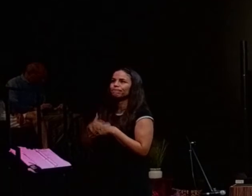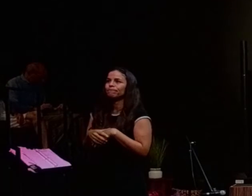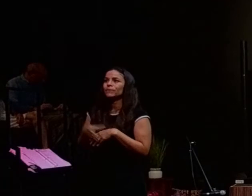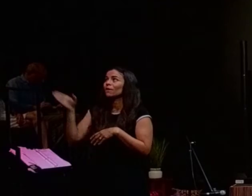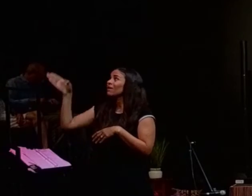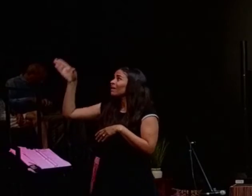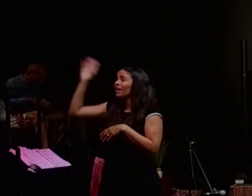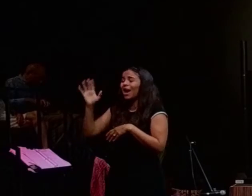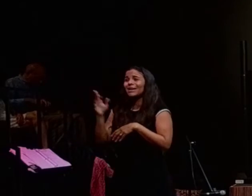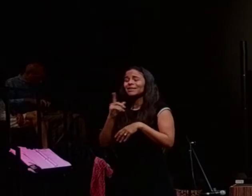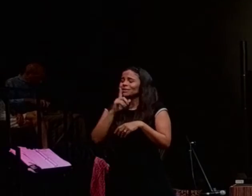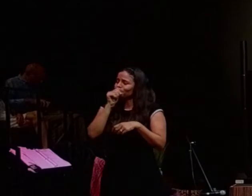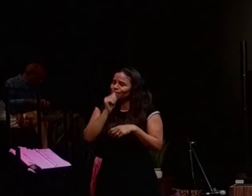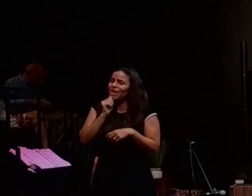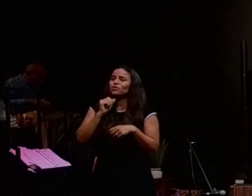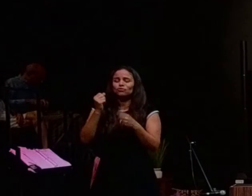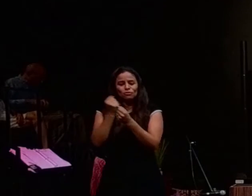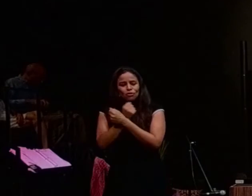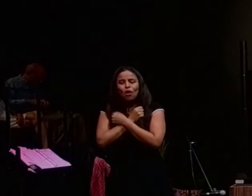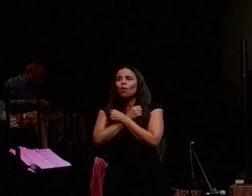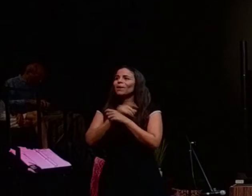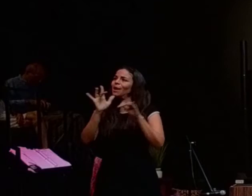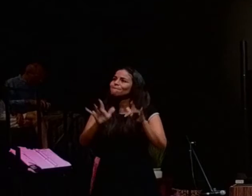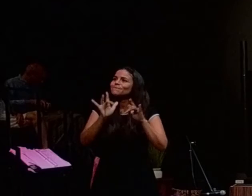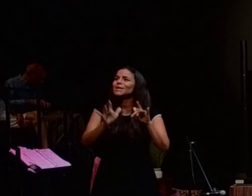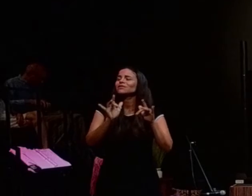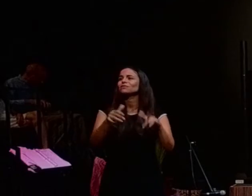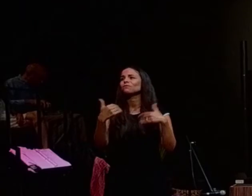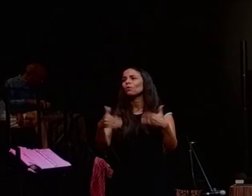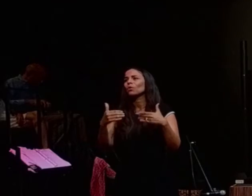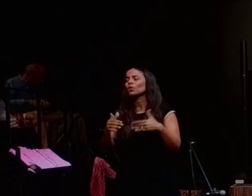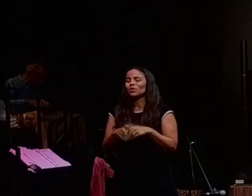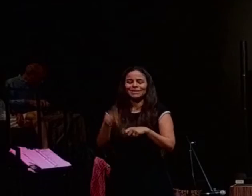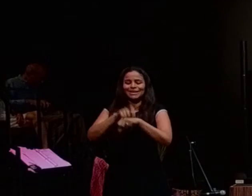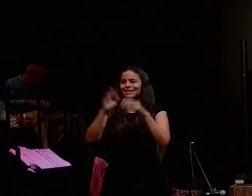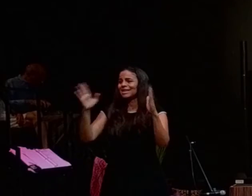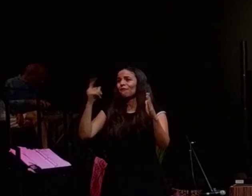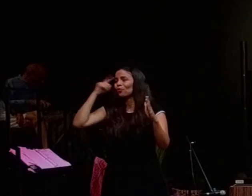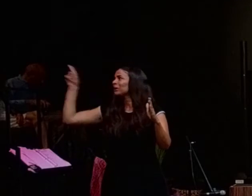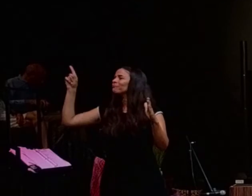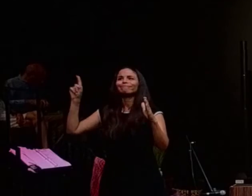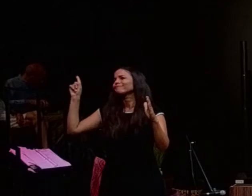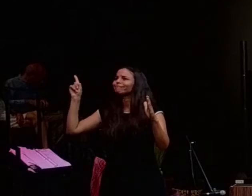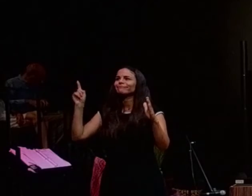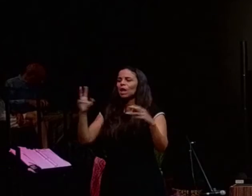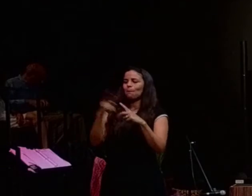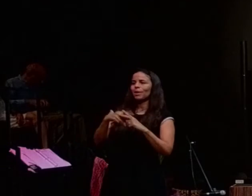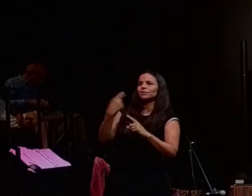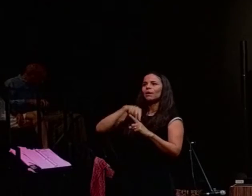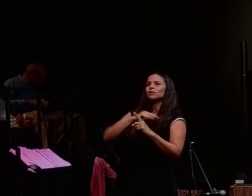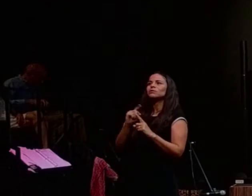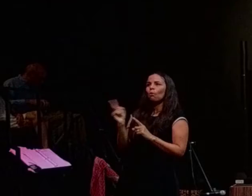God is patient, loving, and merciful, operating for our eternal good outside our notions of time and fairness. His only goal is to reconcile